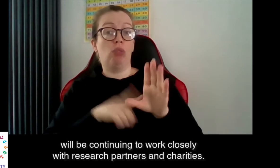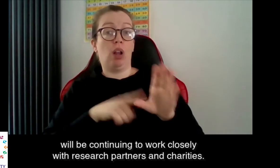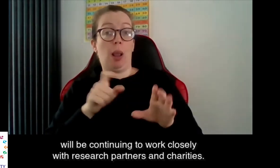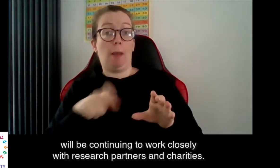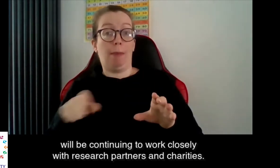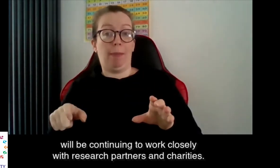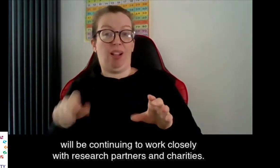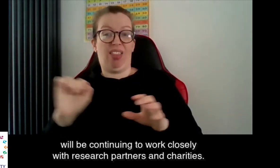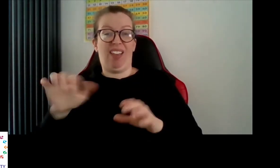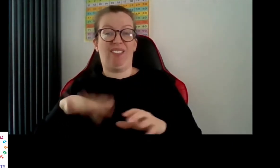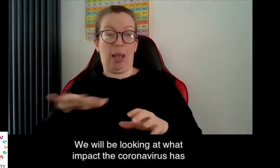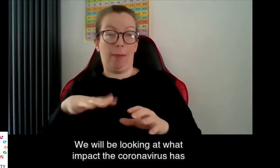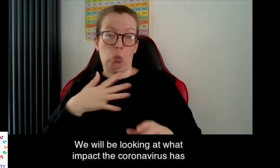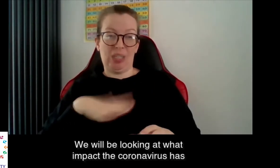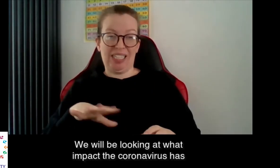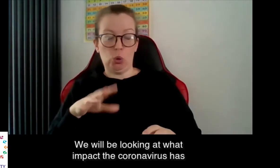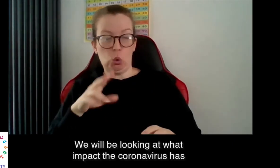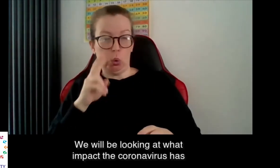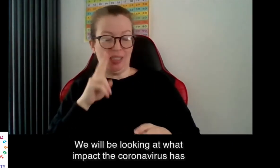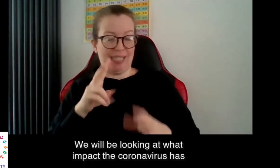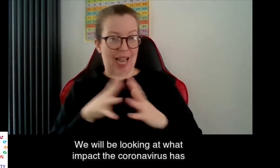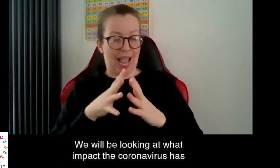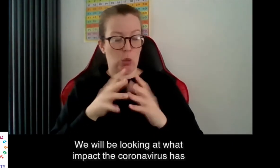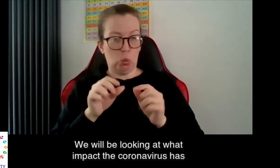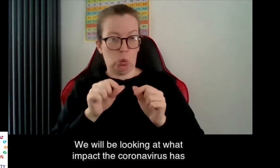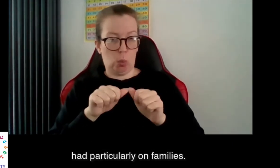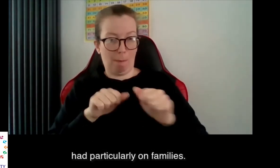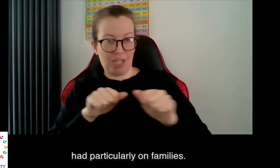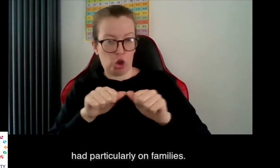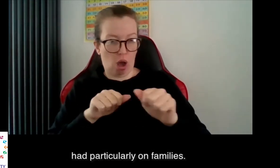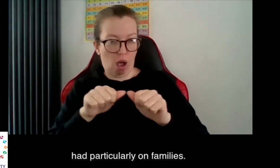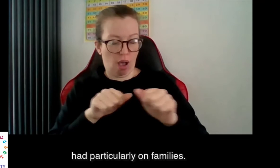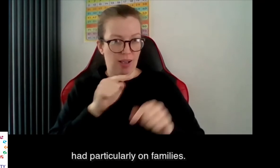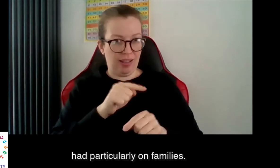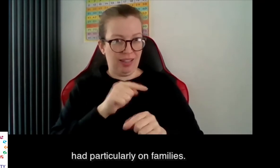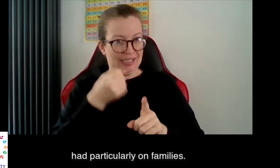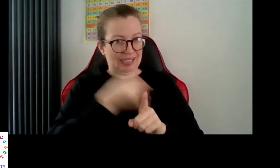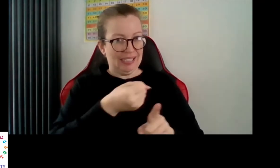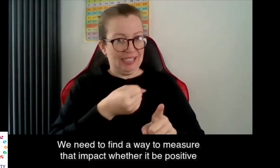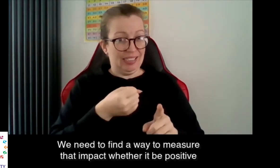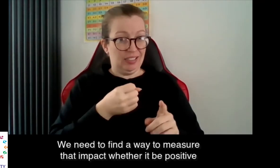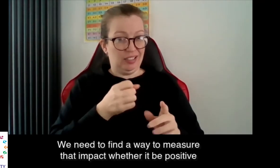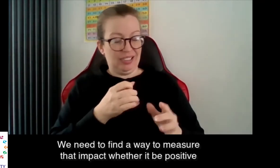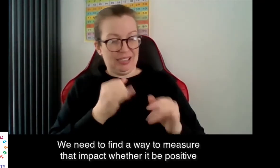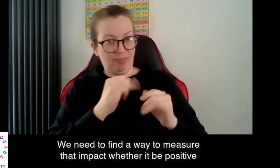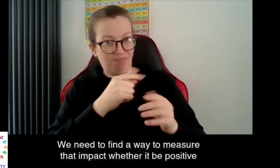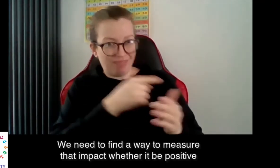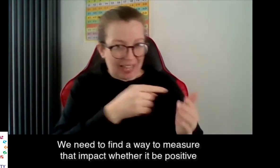and charities. We will be looking at what impact the coronavirus has had, particularly on families. We need to find a way to measure that